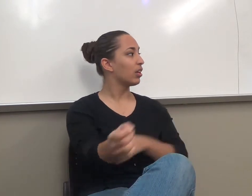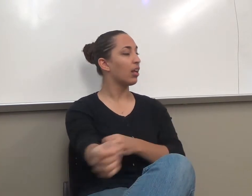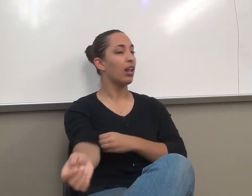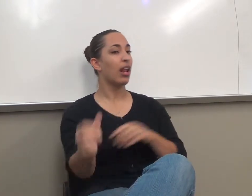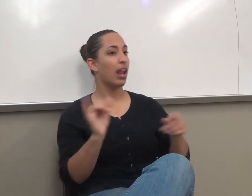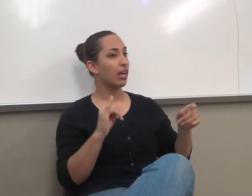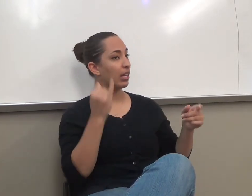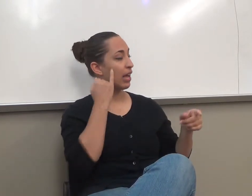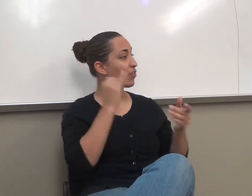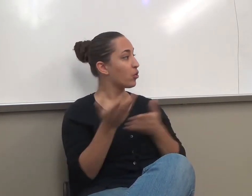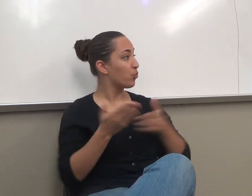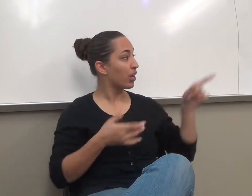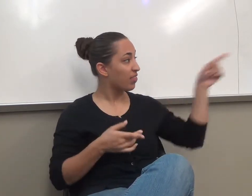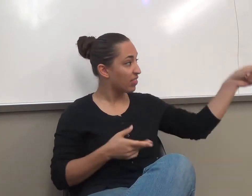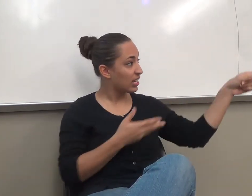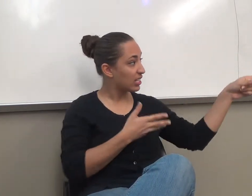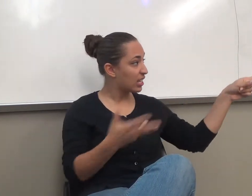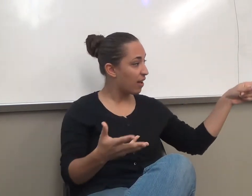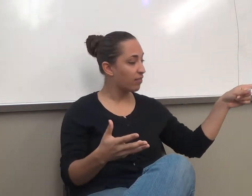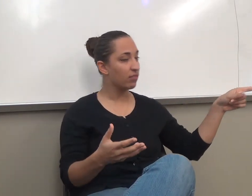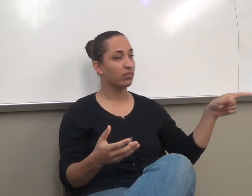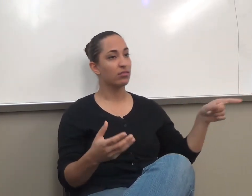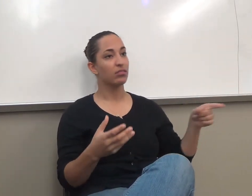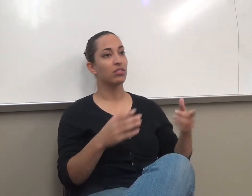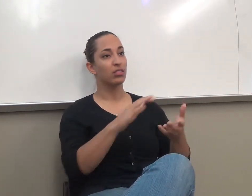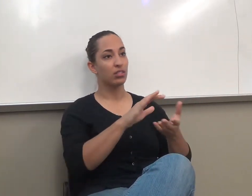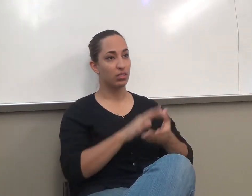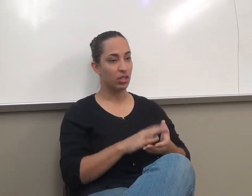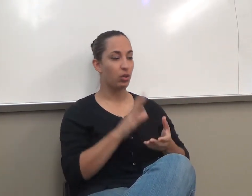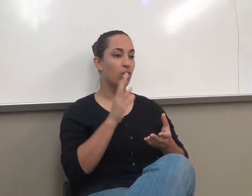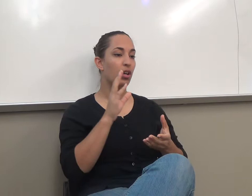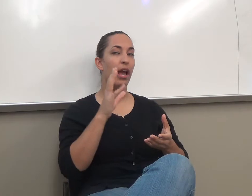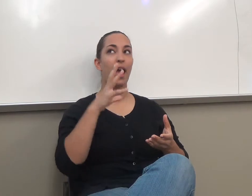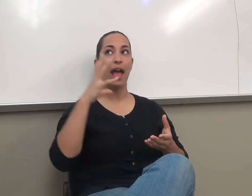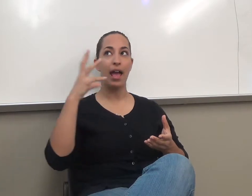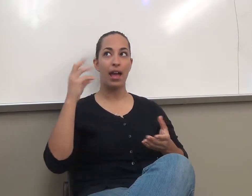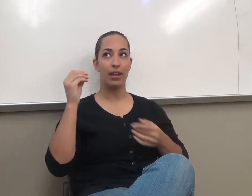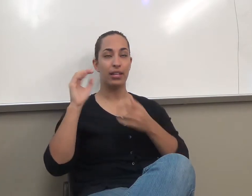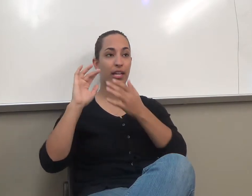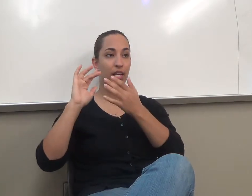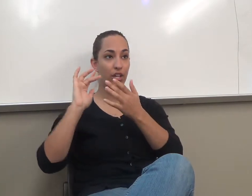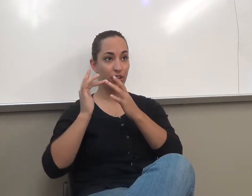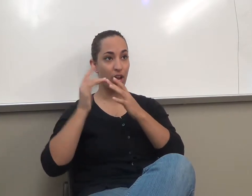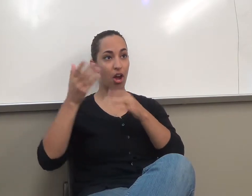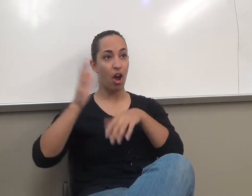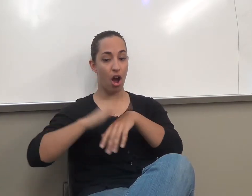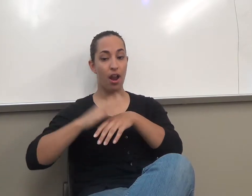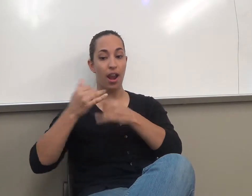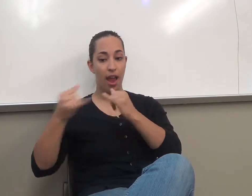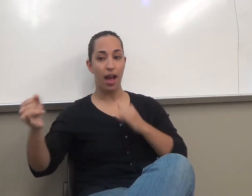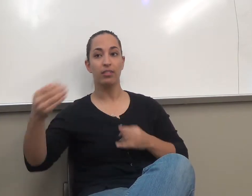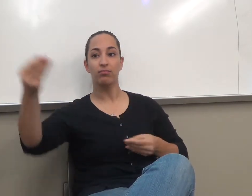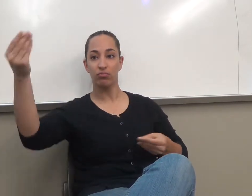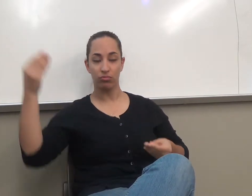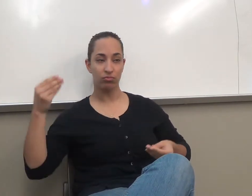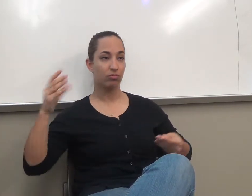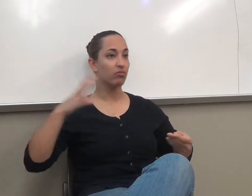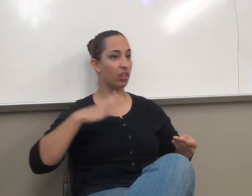I will count it as being in if you turn the paper in online. If you don't want to turn the paper in online, you don't want to mess with that, you don't want to.